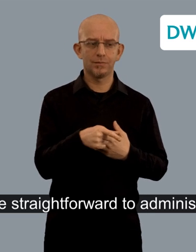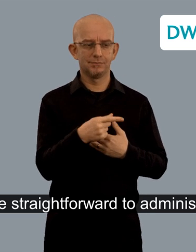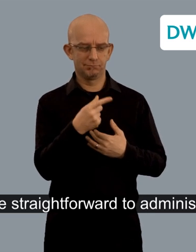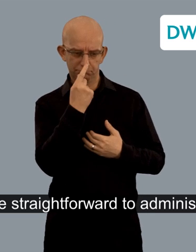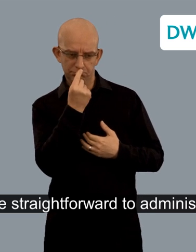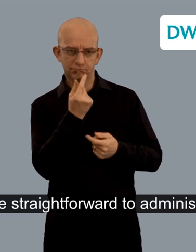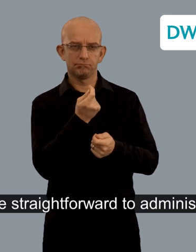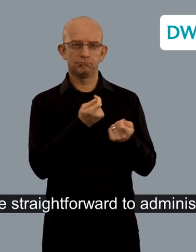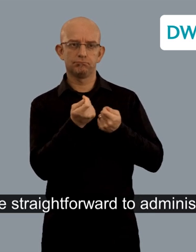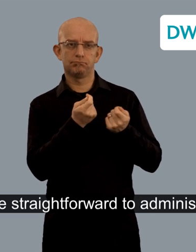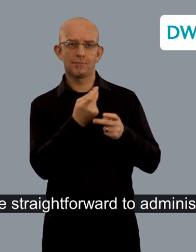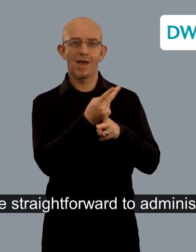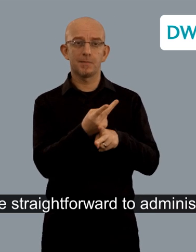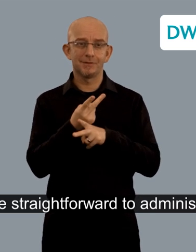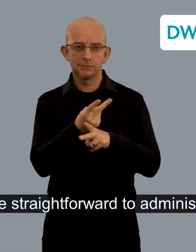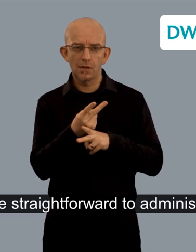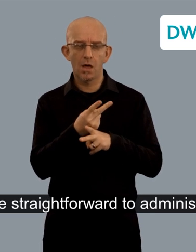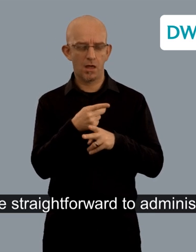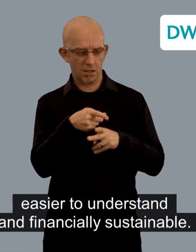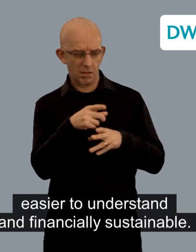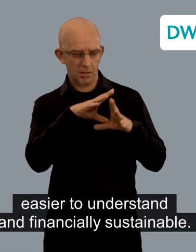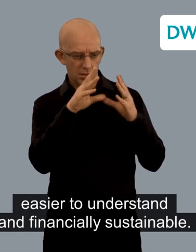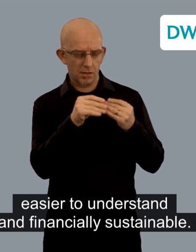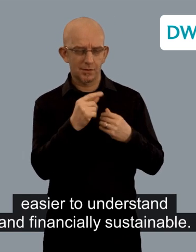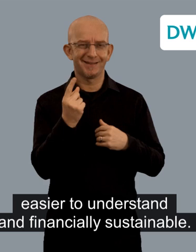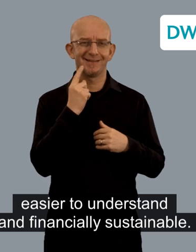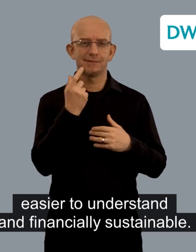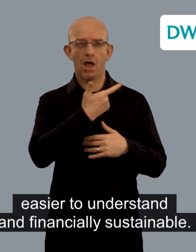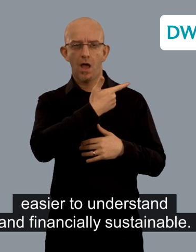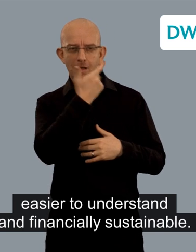easier to understand, and financially sustainable.